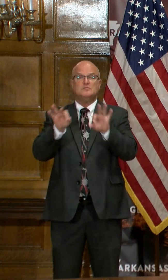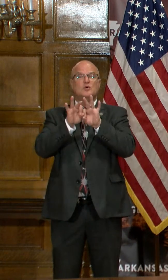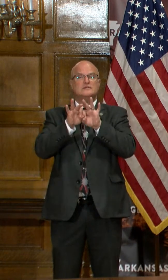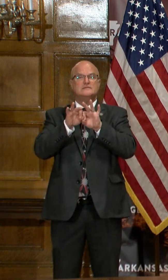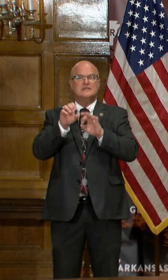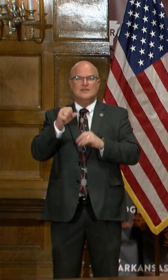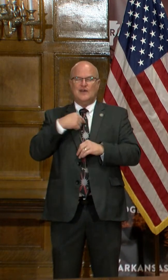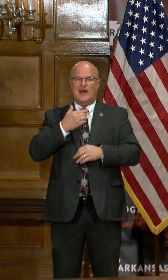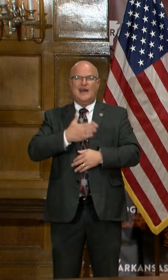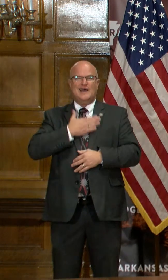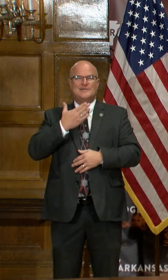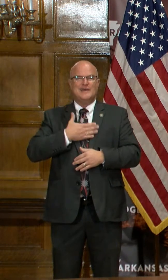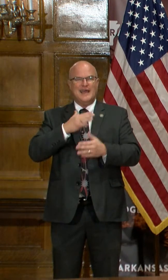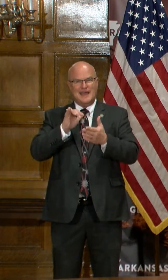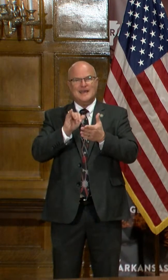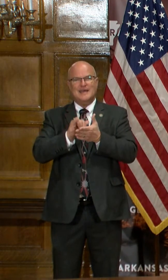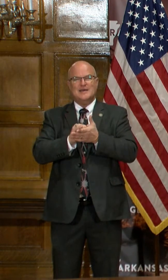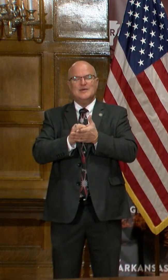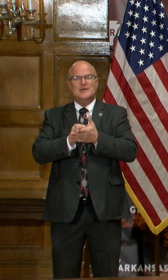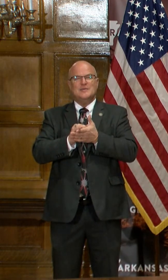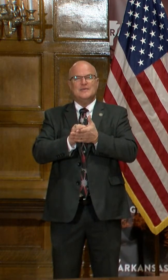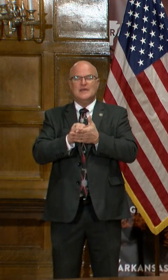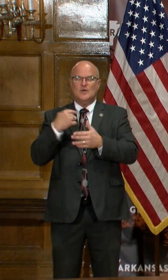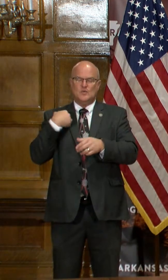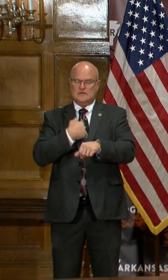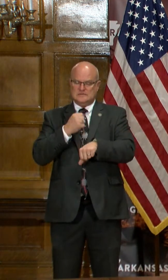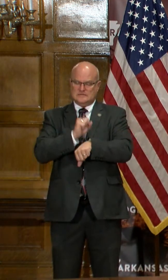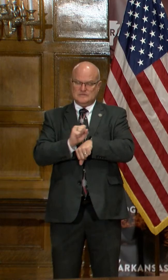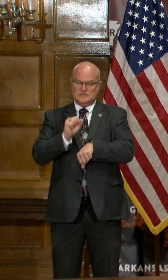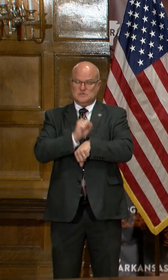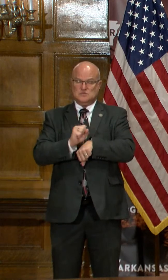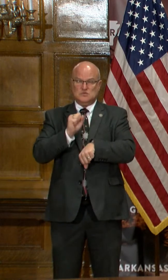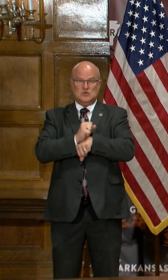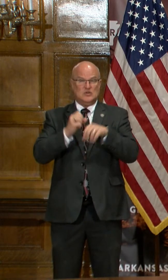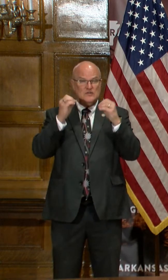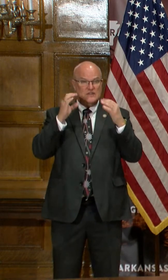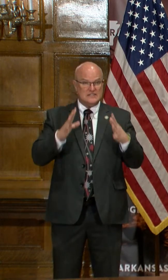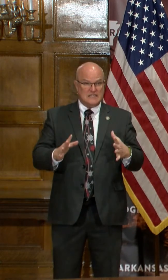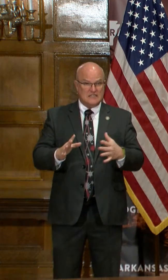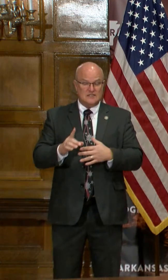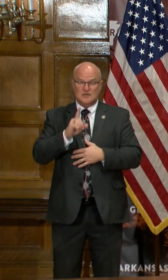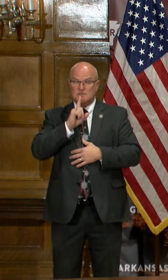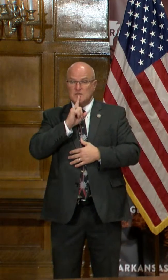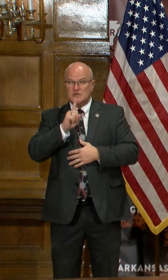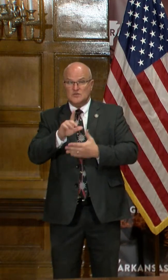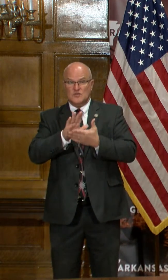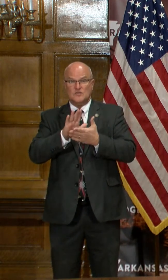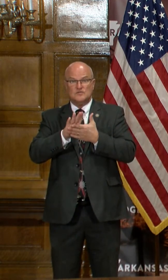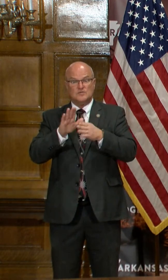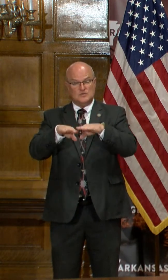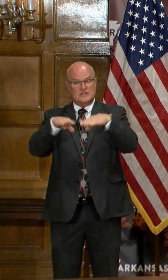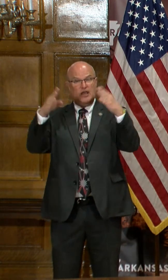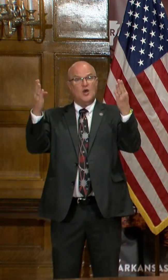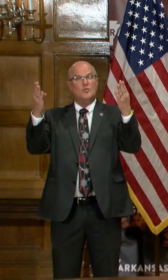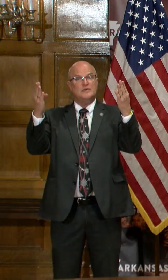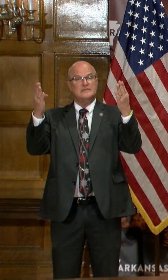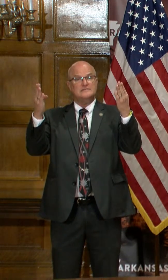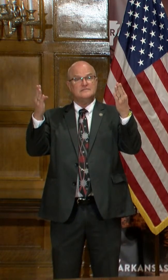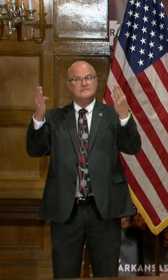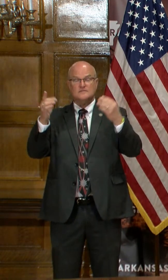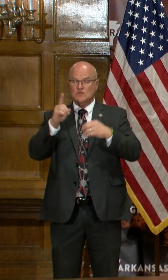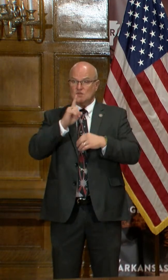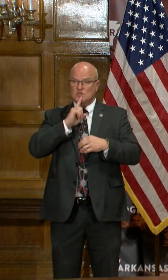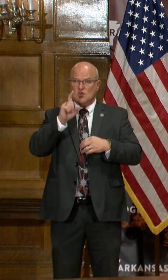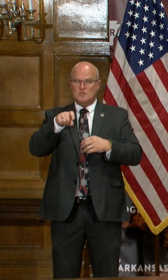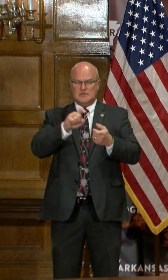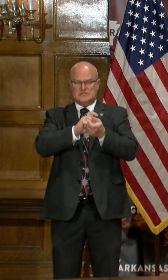I'm pleased that we're the hard work of our teachers and making sure our schools can stay open. And sure, we